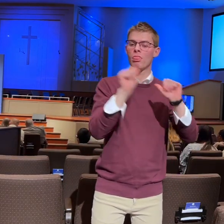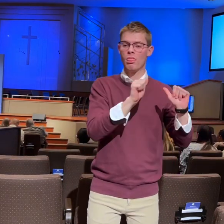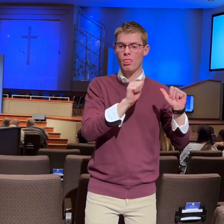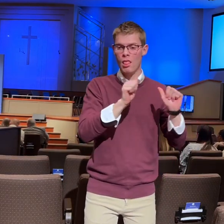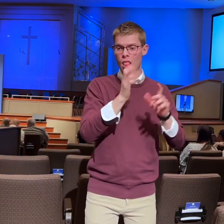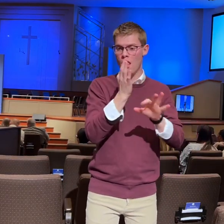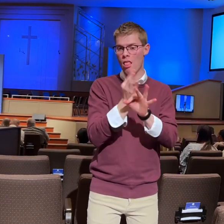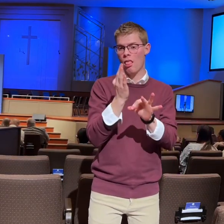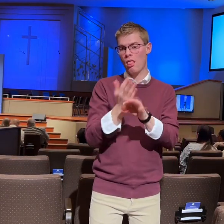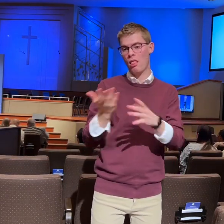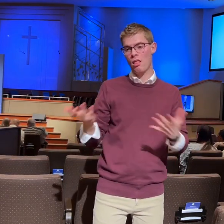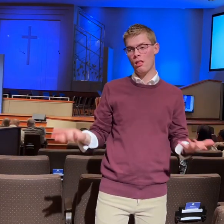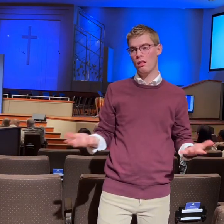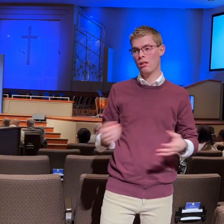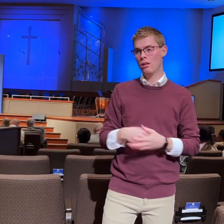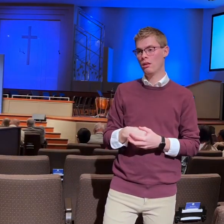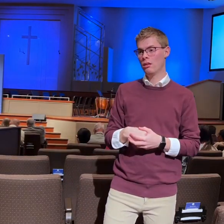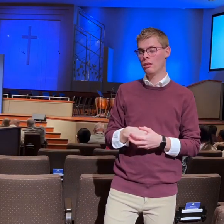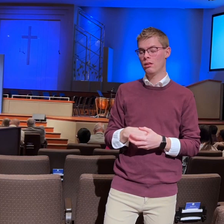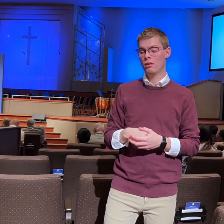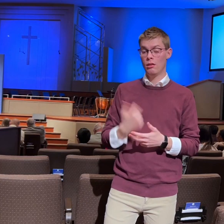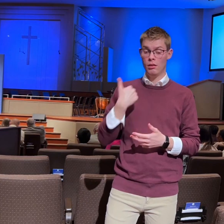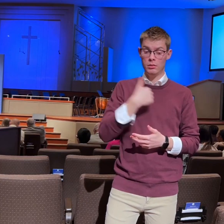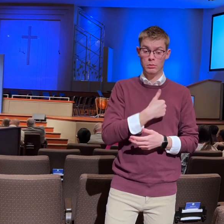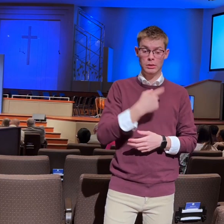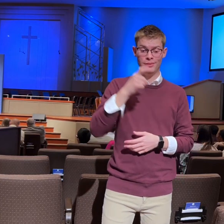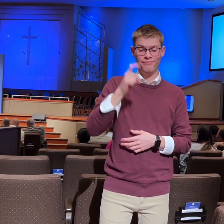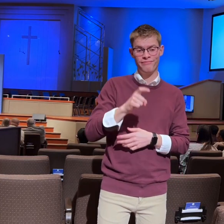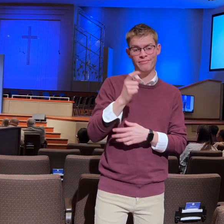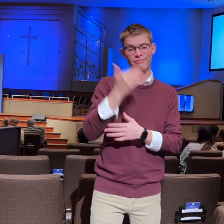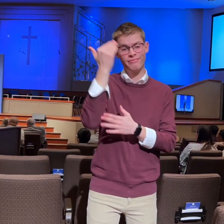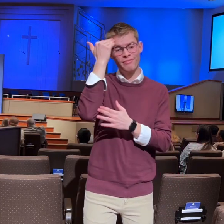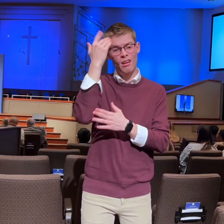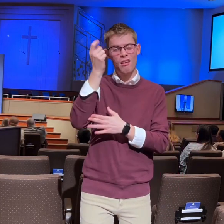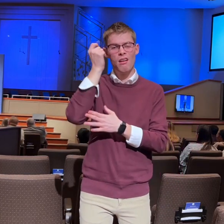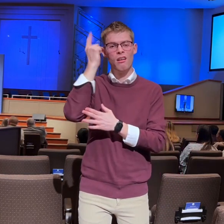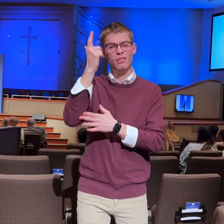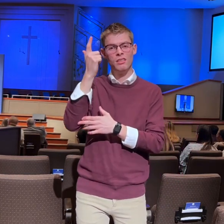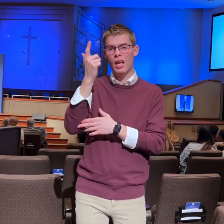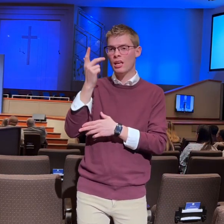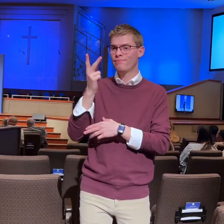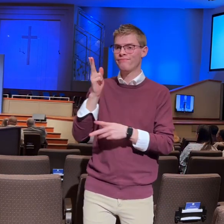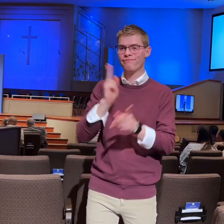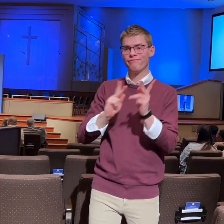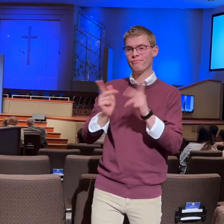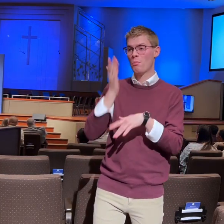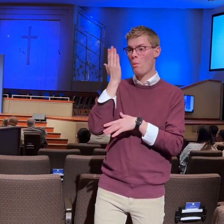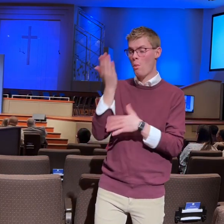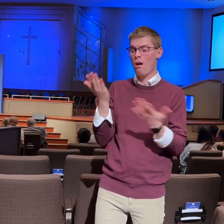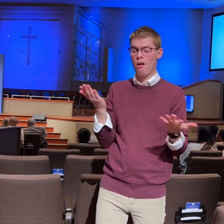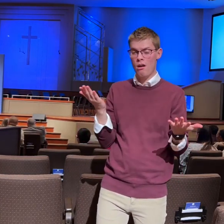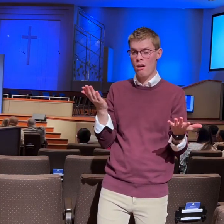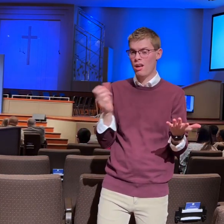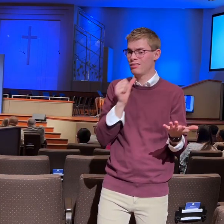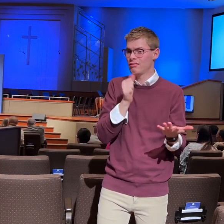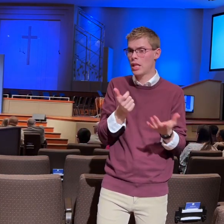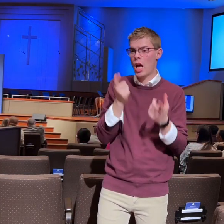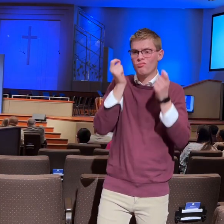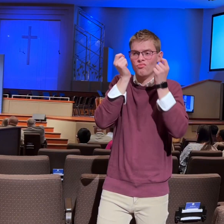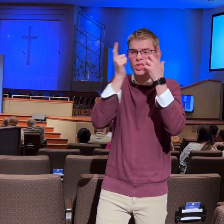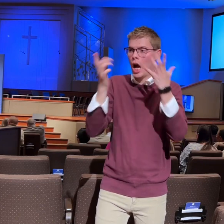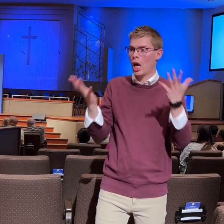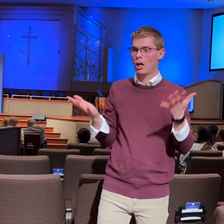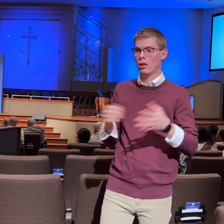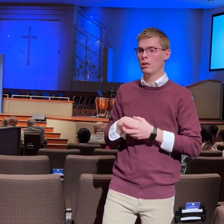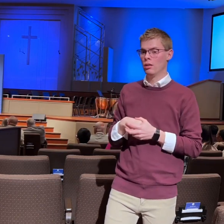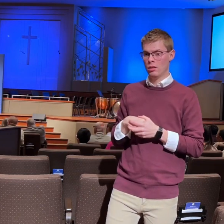geared up for this. We need to be a people that aren't so shocked when someone that we thought was a preacher or a teacher of the Bible